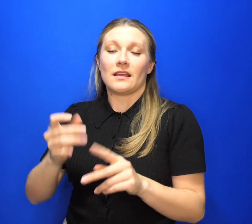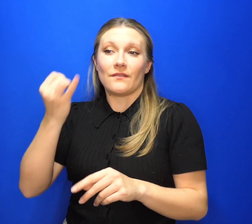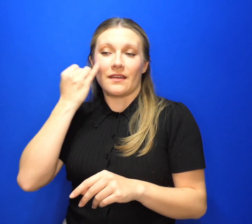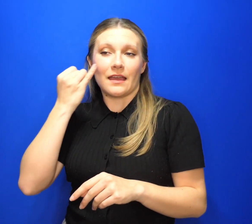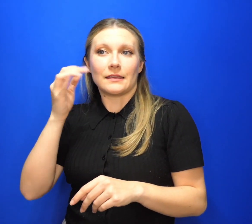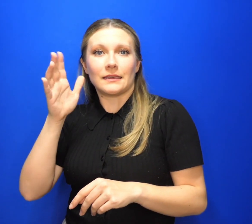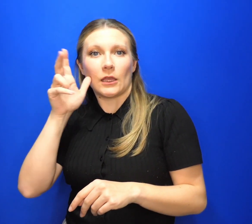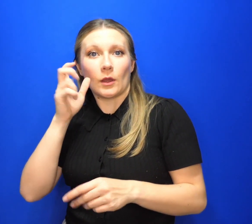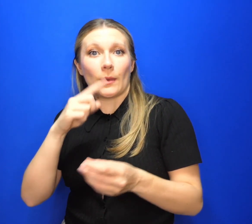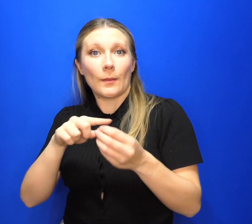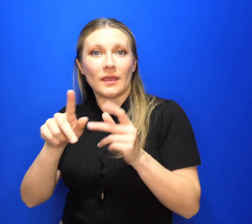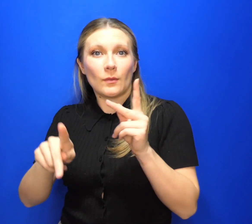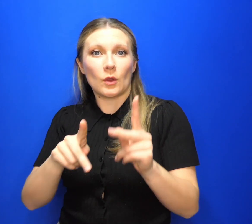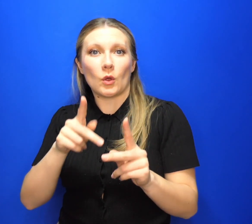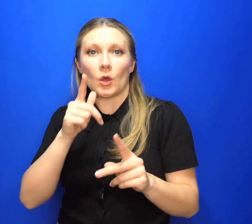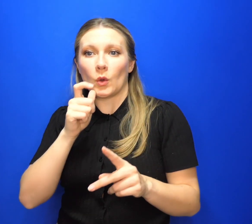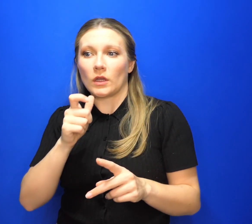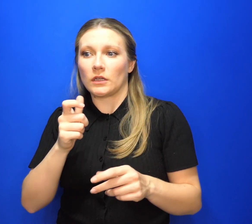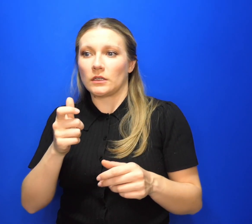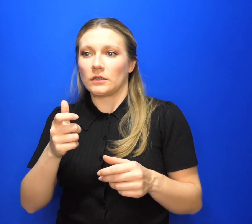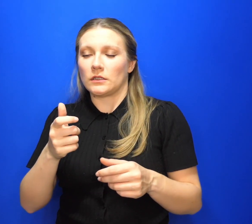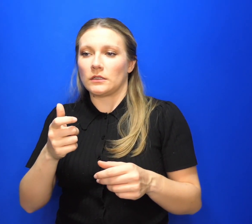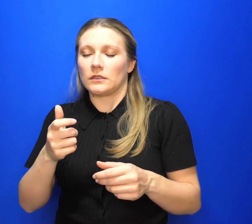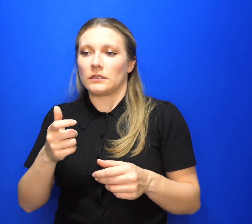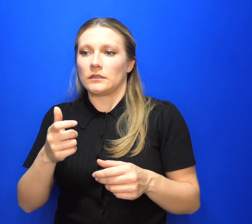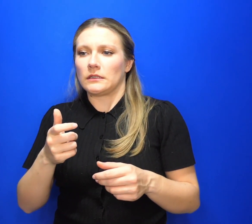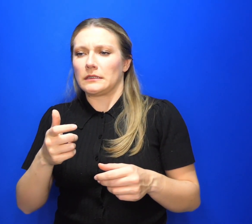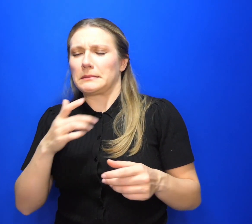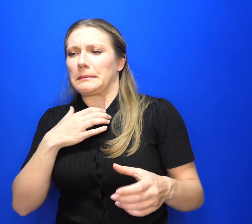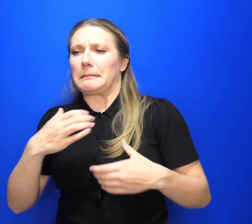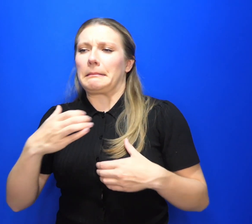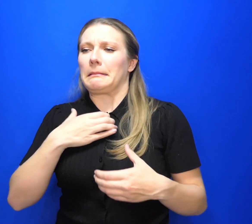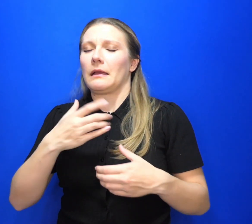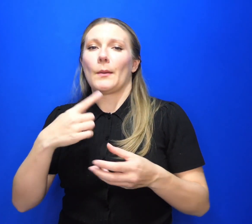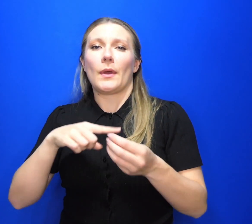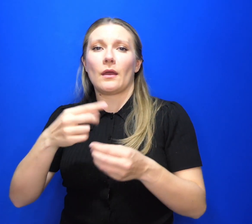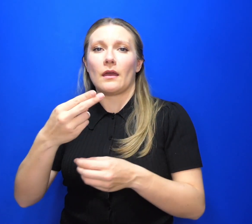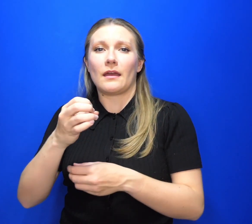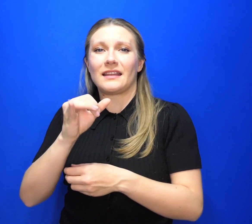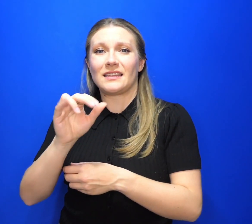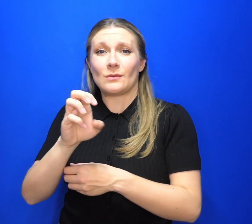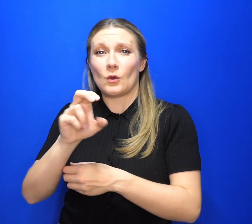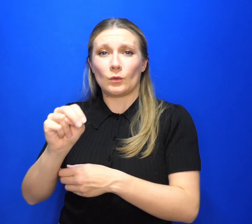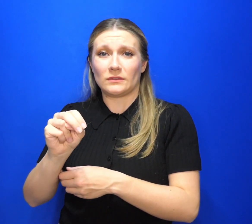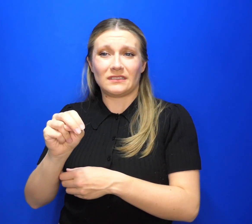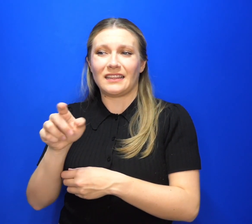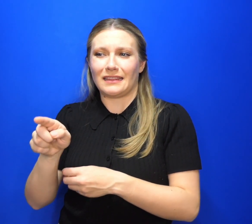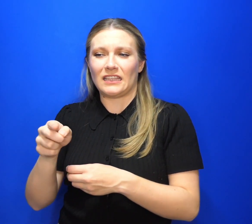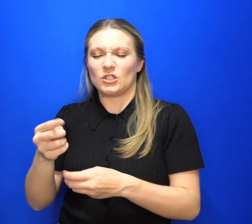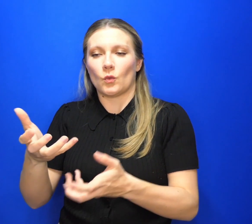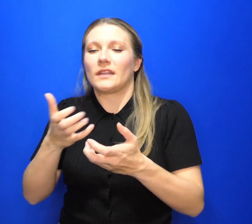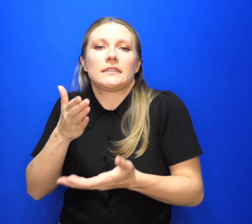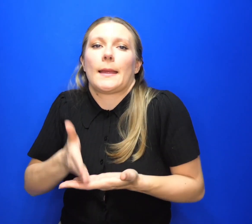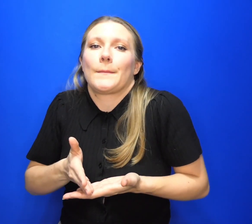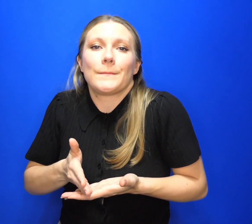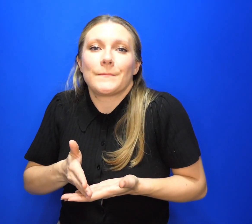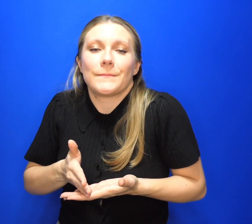I really hear from them mostly is they just want it to stop. They just like, can we just get to the part where this is reasonably